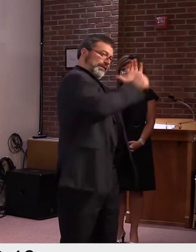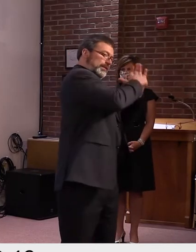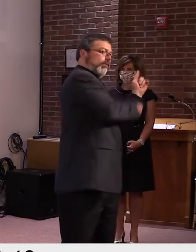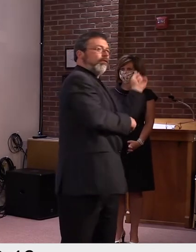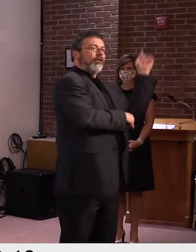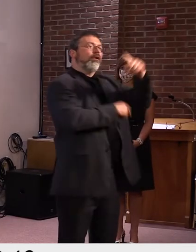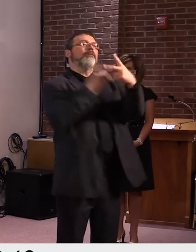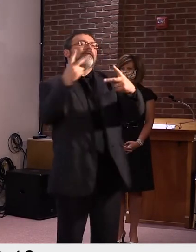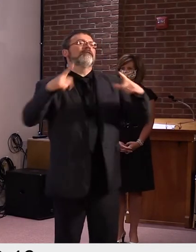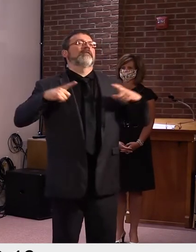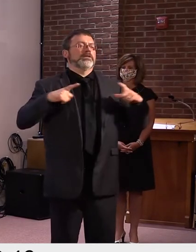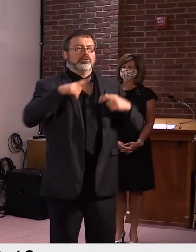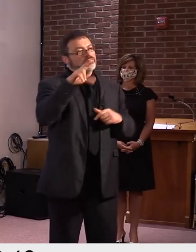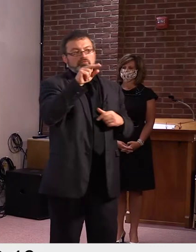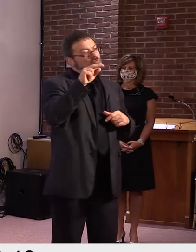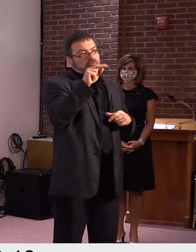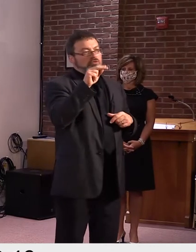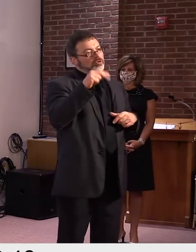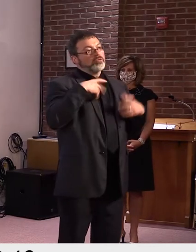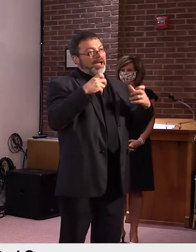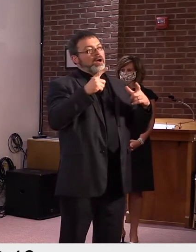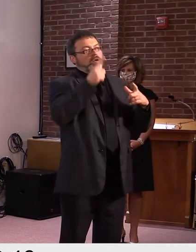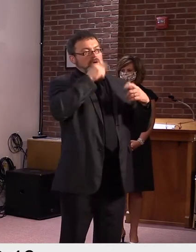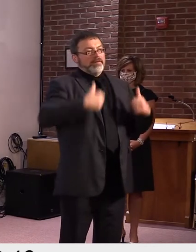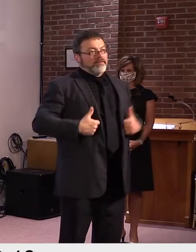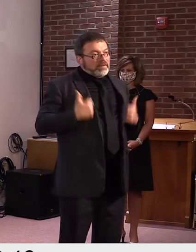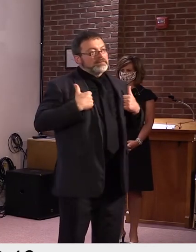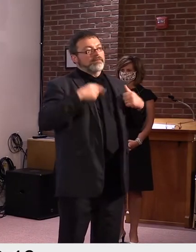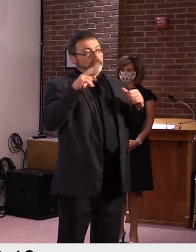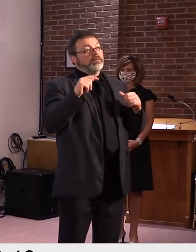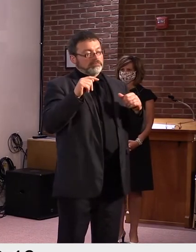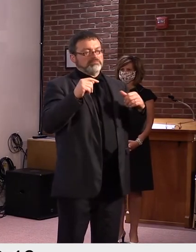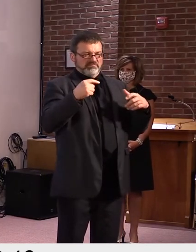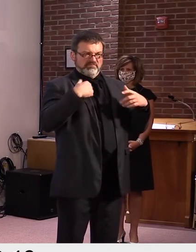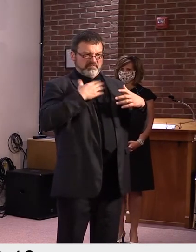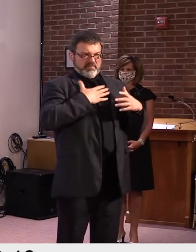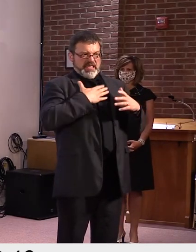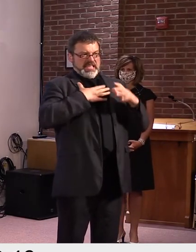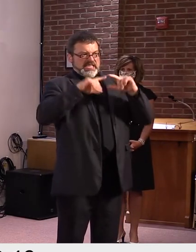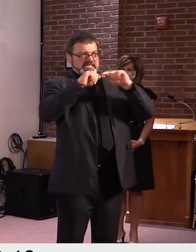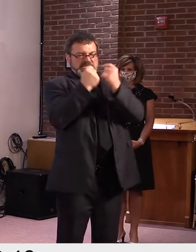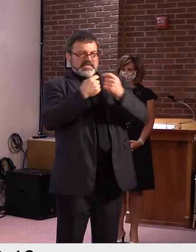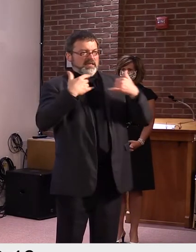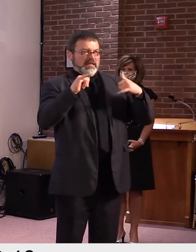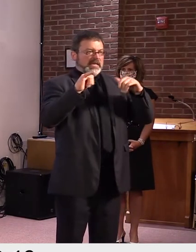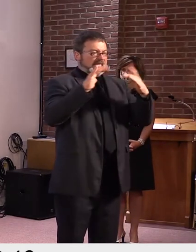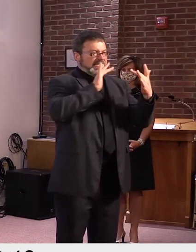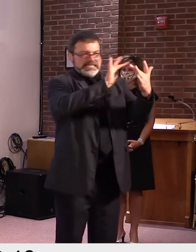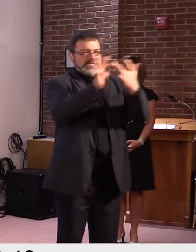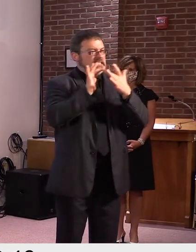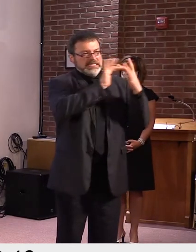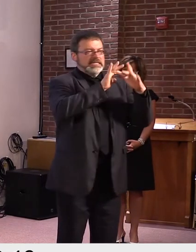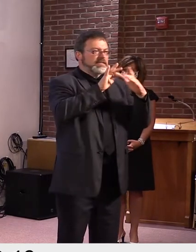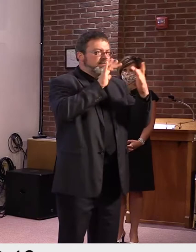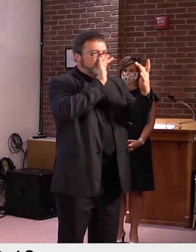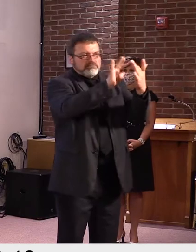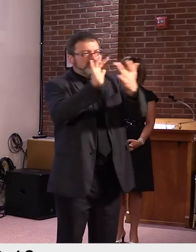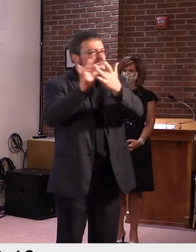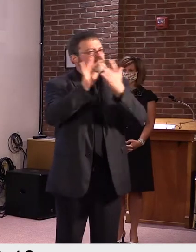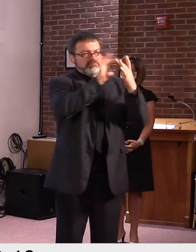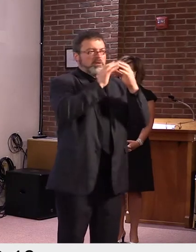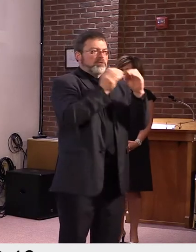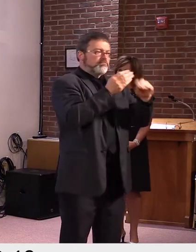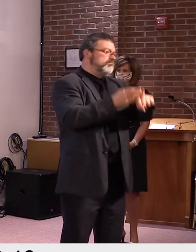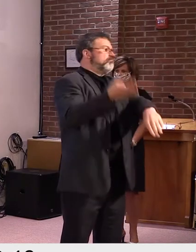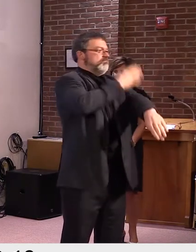outreach efforts to the community to make sure that they participate. That, of course, again, is because geography is rather large. Right now, of